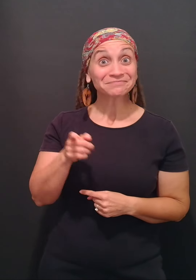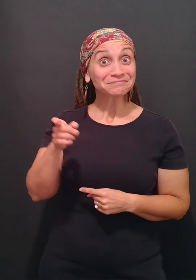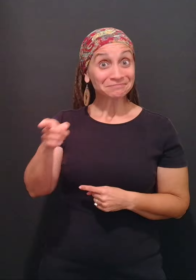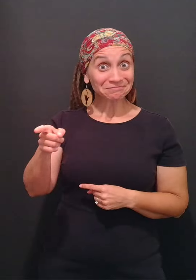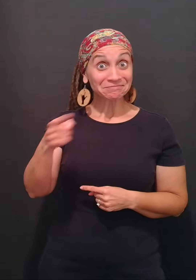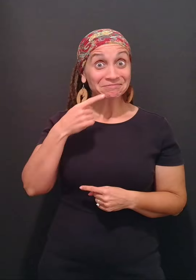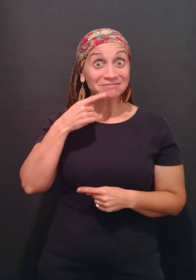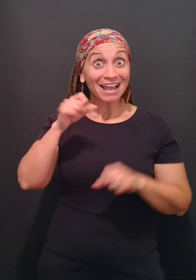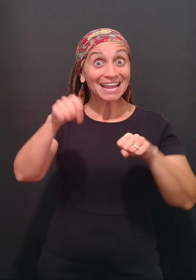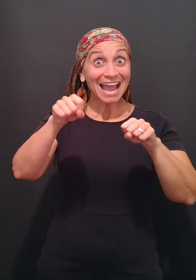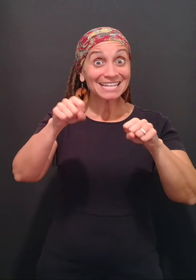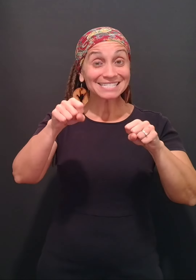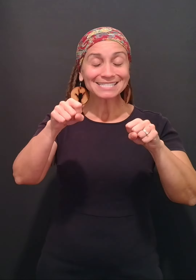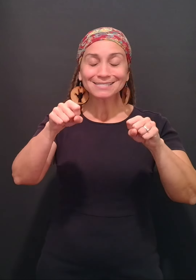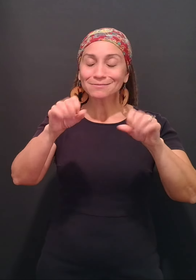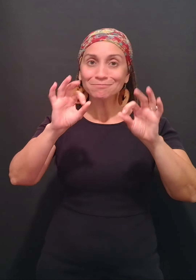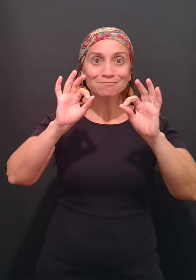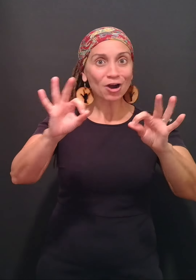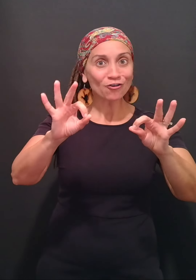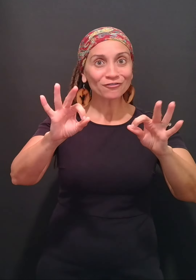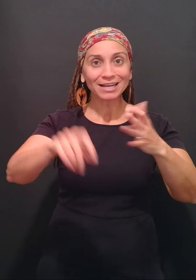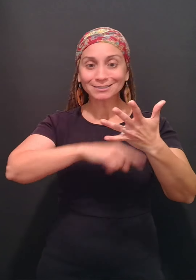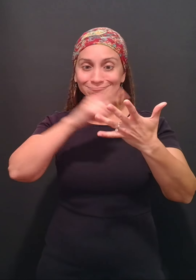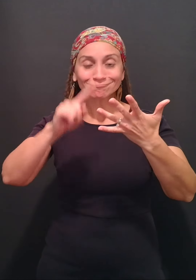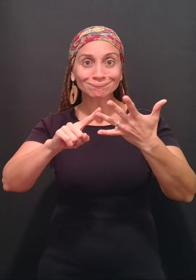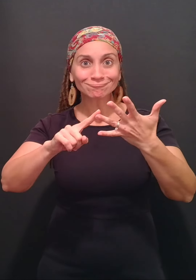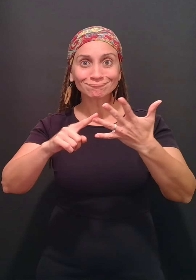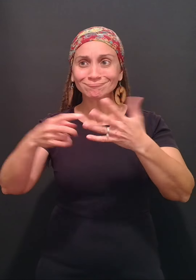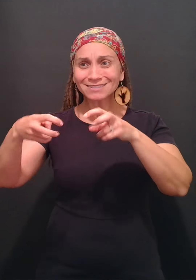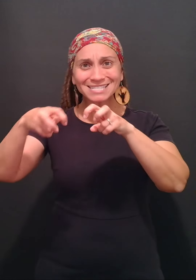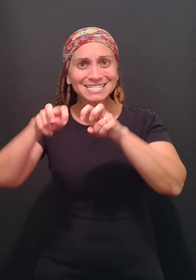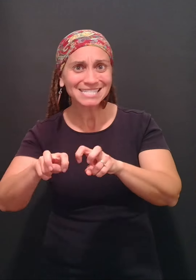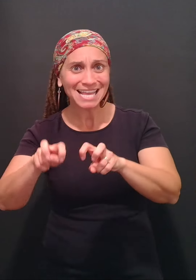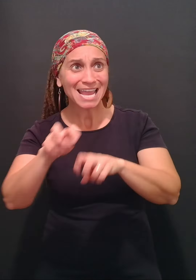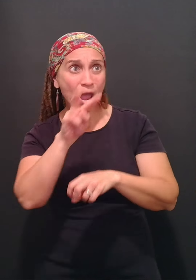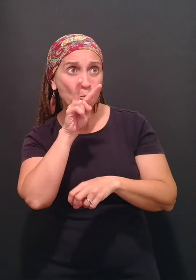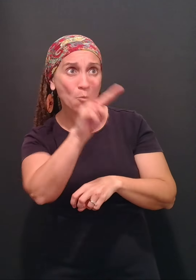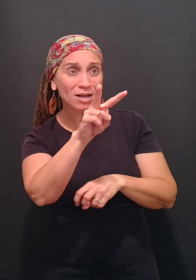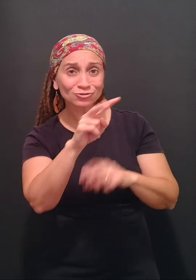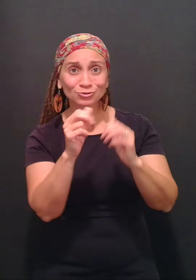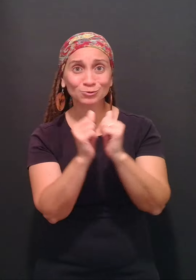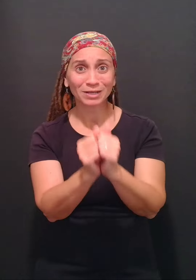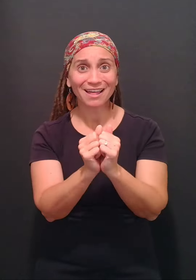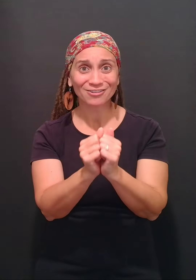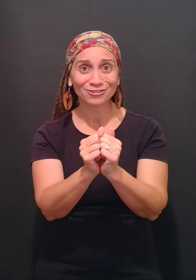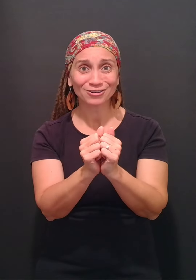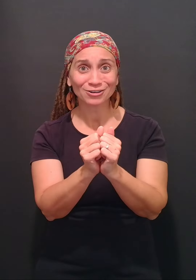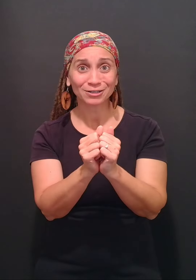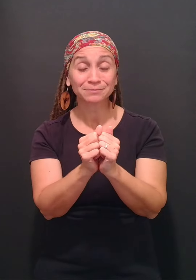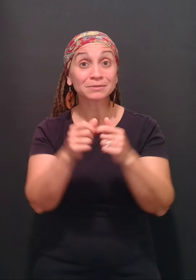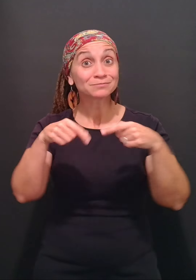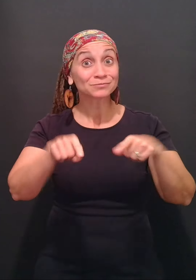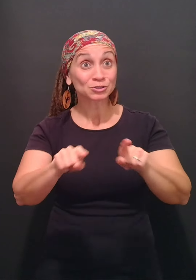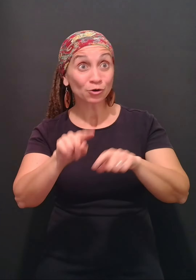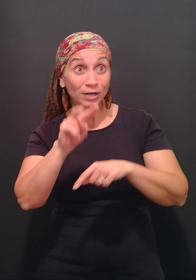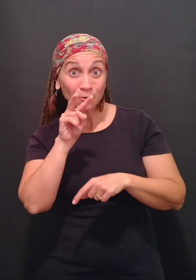about God? If they say yes, we're moving on to the next step of watching. Sit and watch